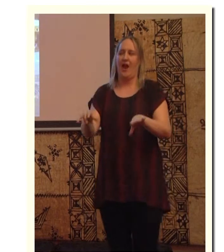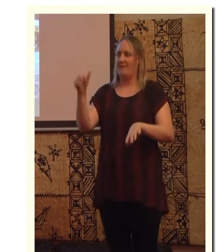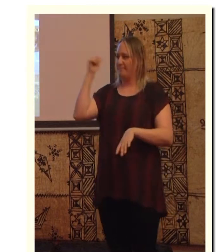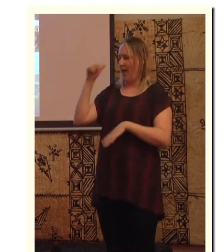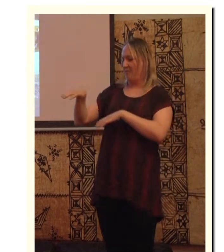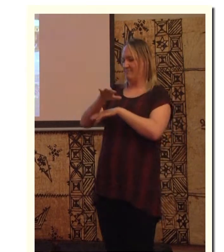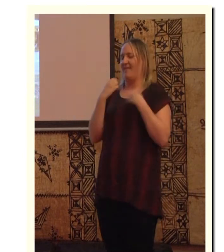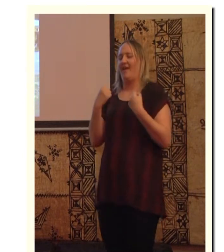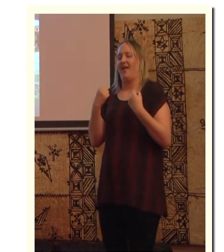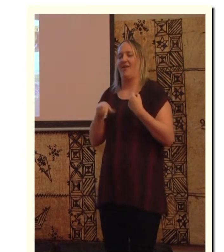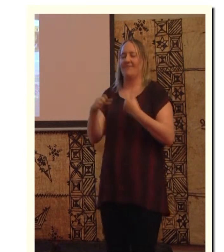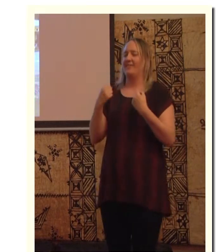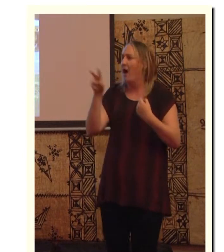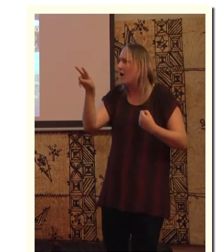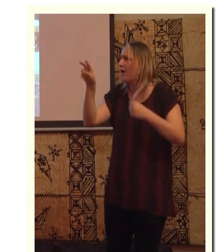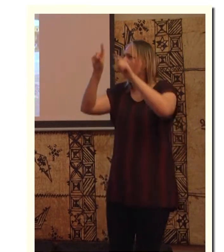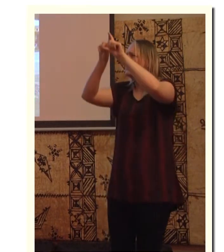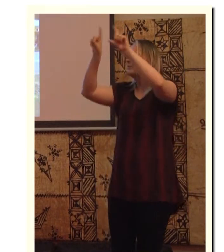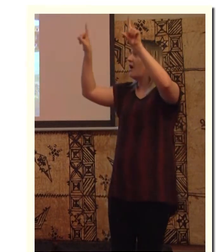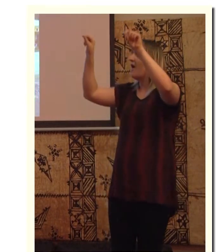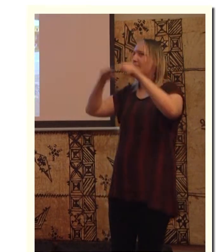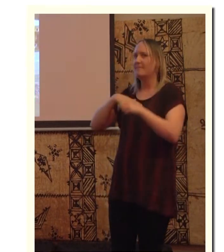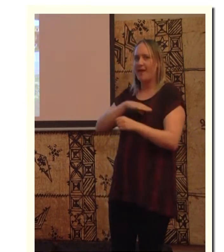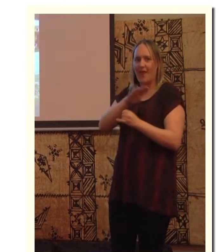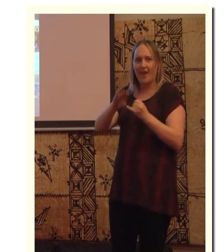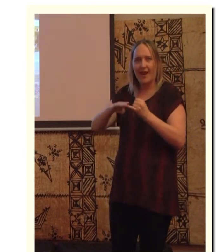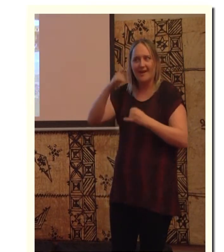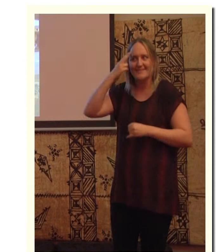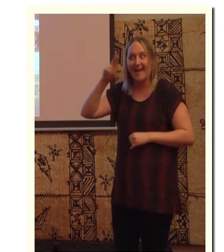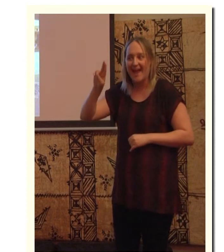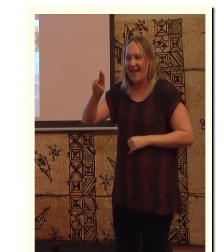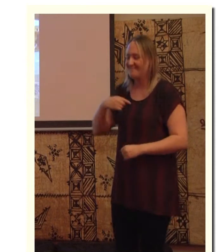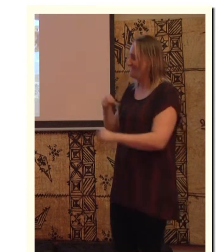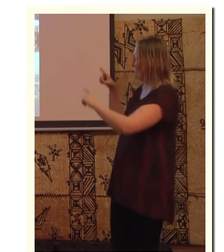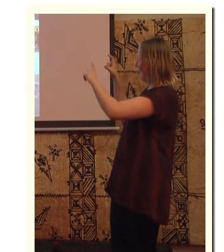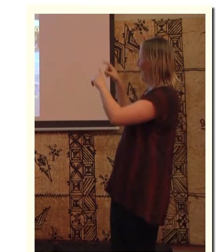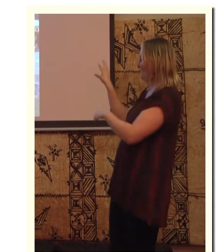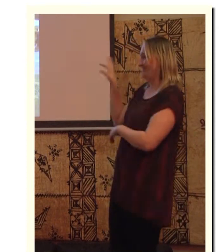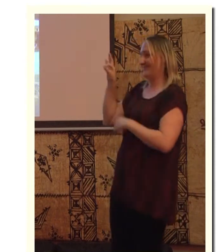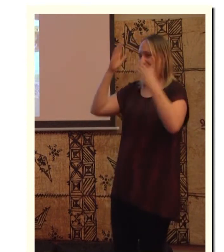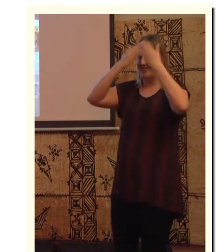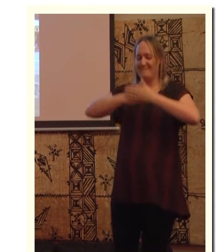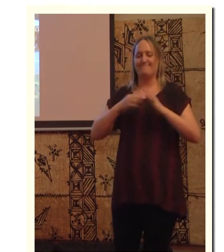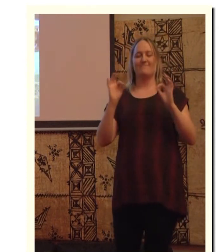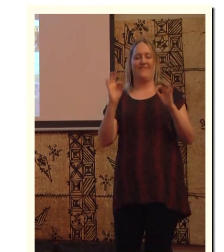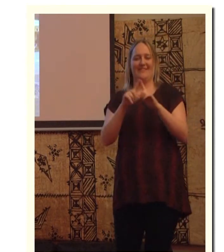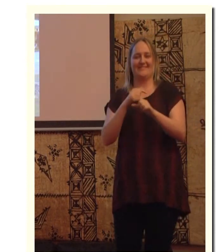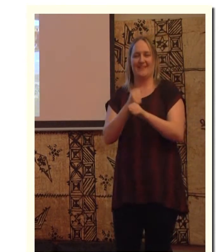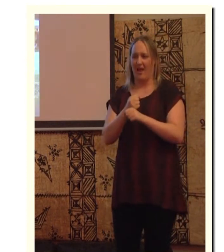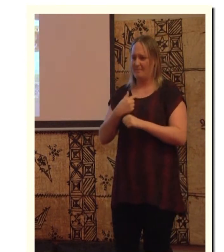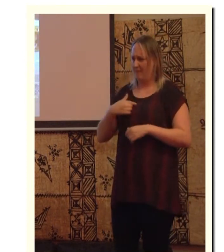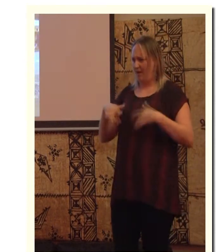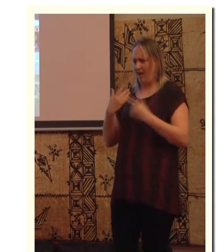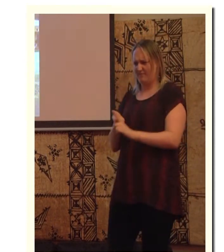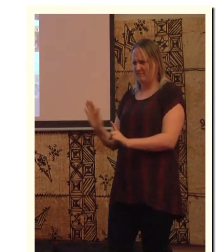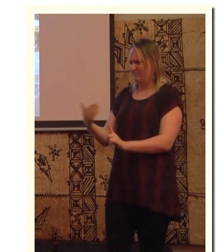Ah, here we are. So this is in Australia. I went to a very small town and hello, there was a sign that had my name